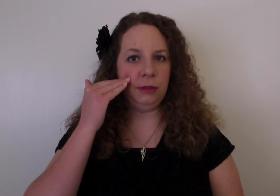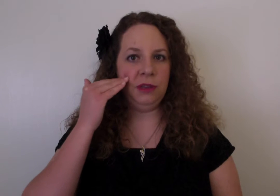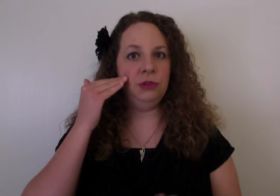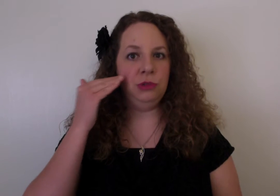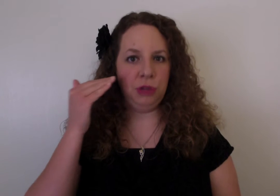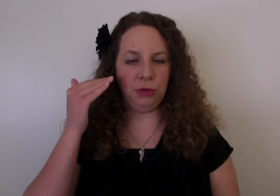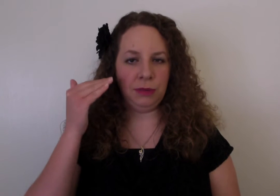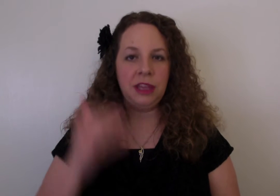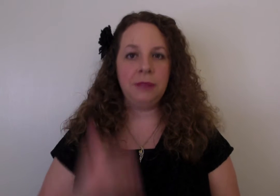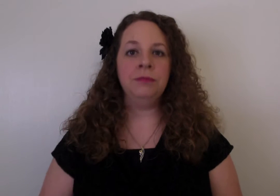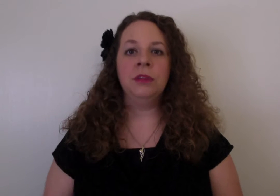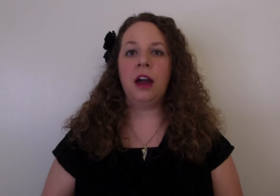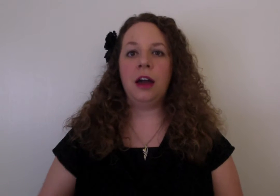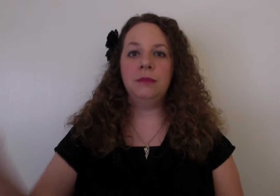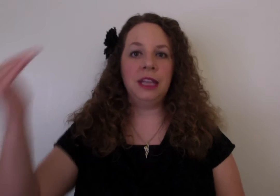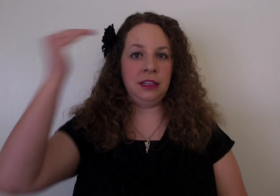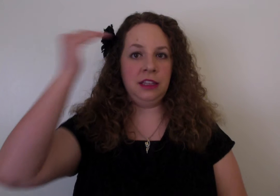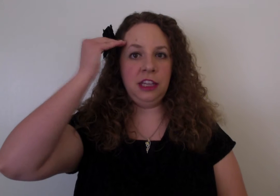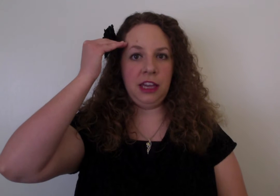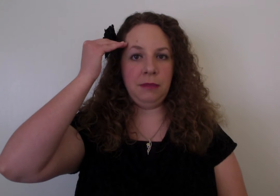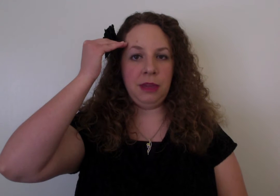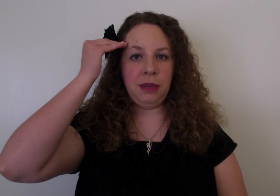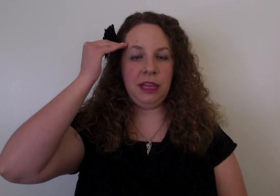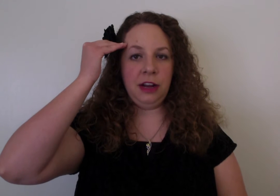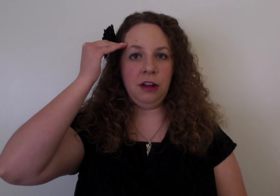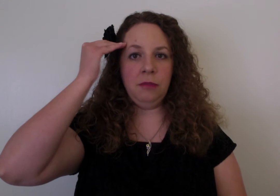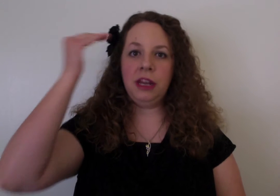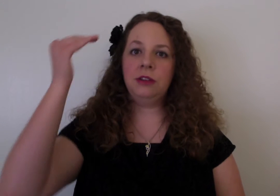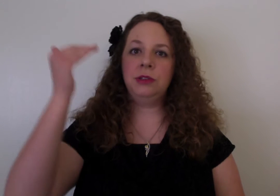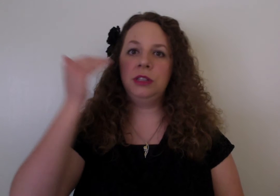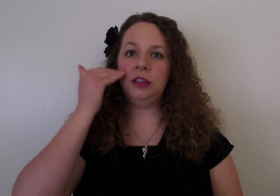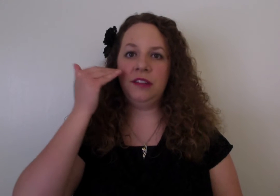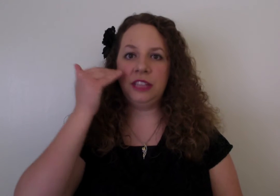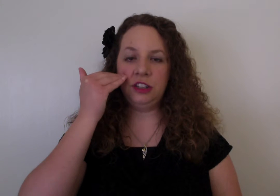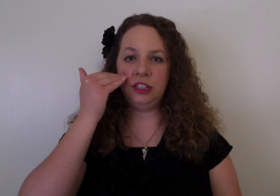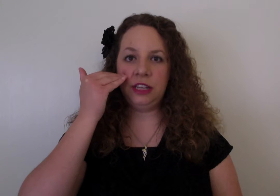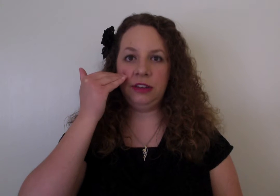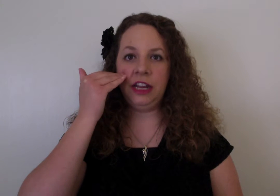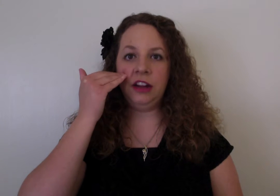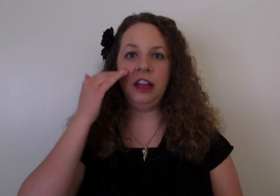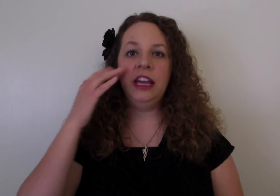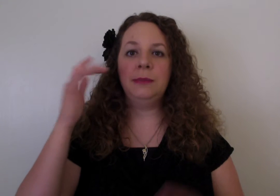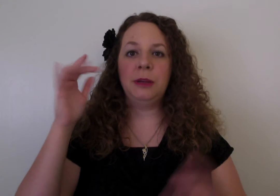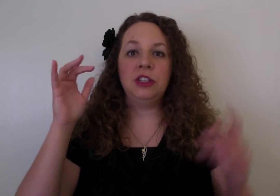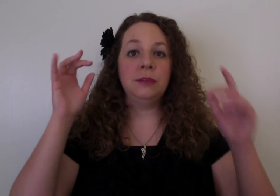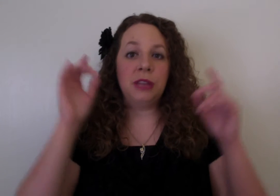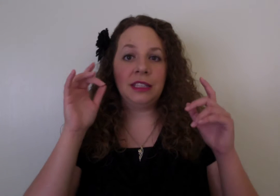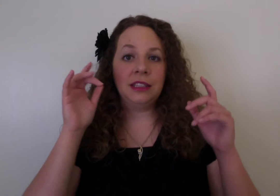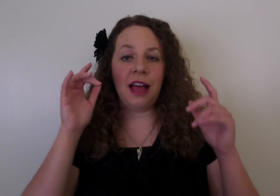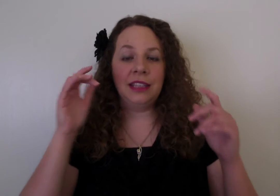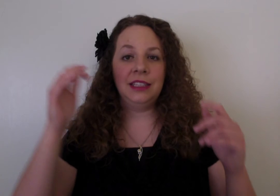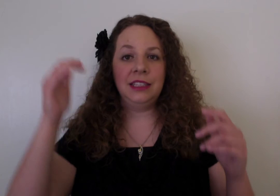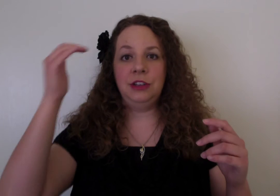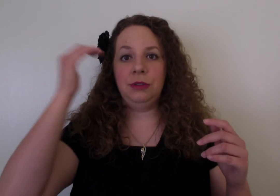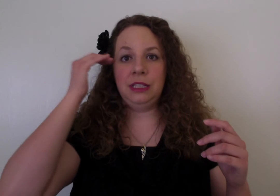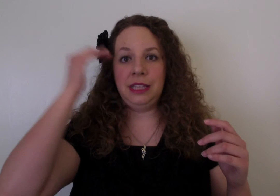to know something. Technically, it can be up here, but I also see a lot of signers down here, especially if someone has glasses and you are